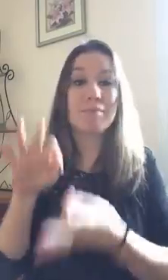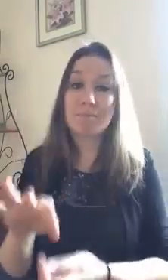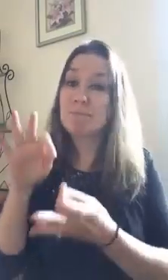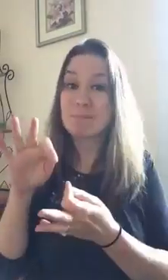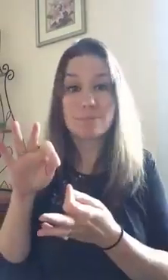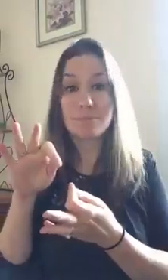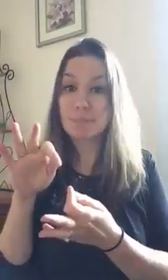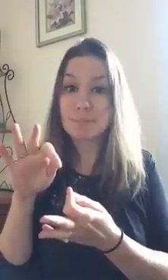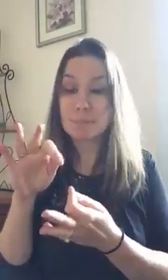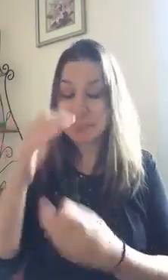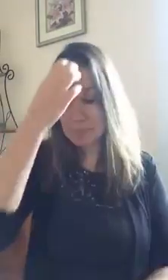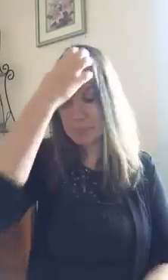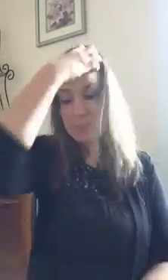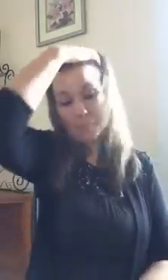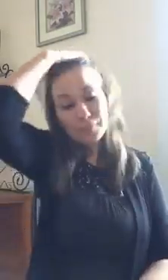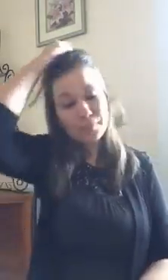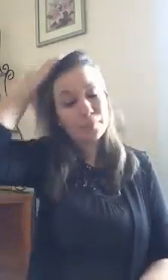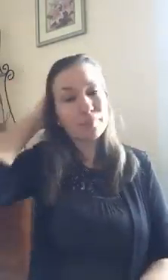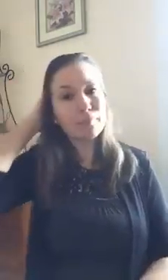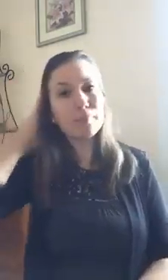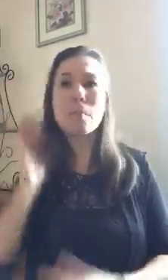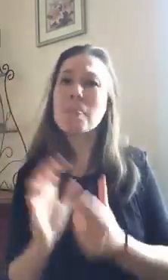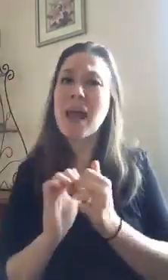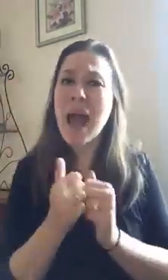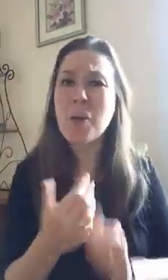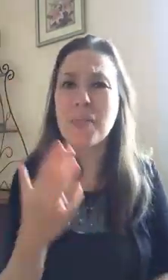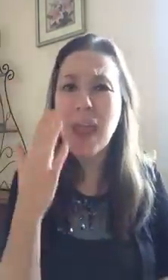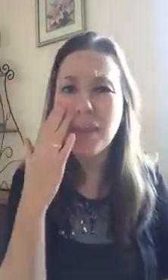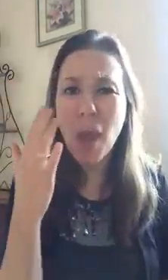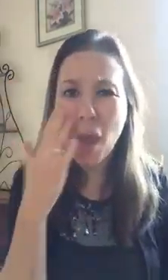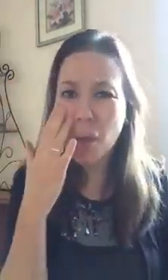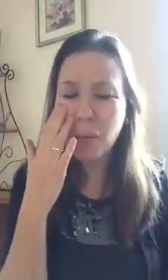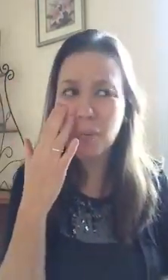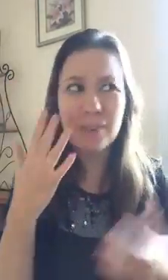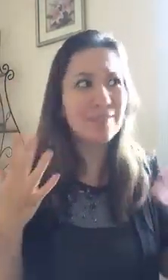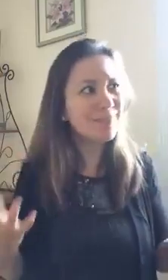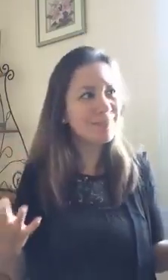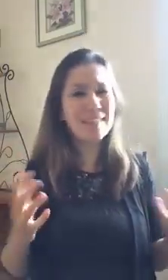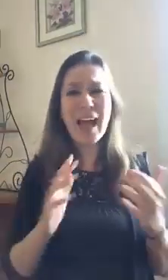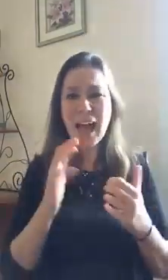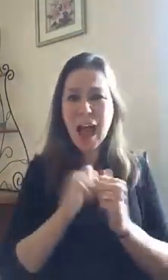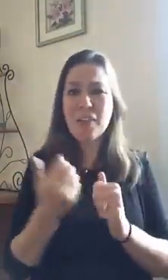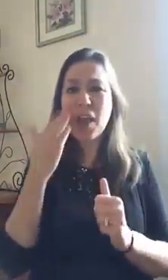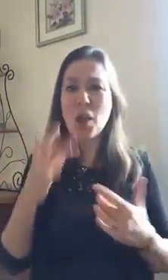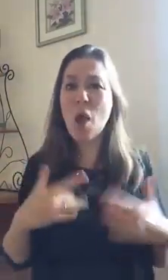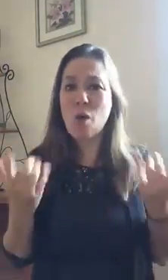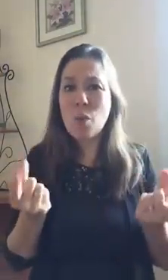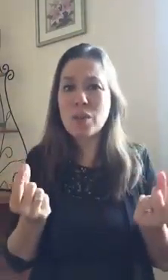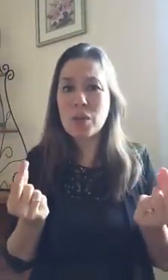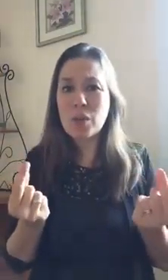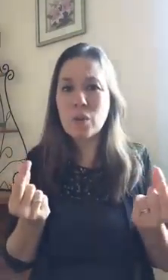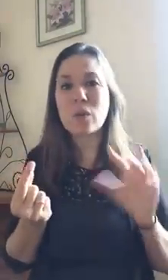oil. How do they know how to do that? They have been doing this for over 20